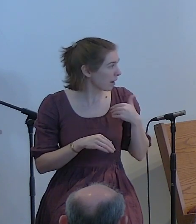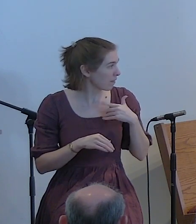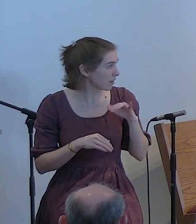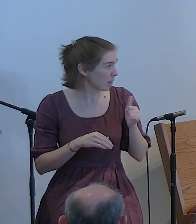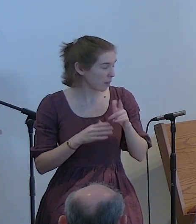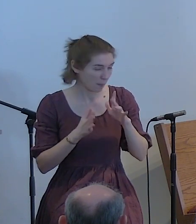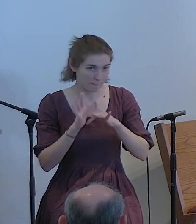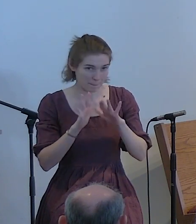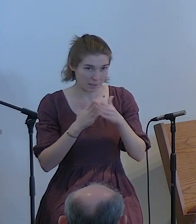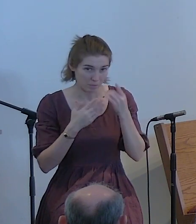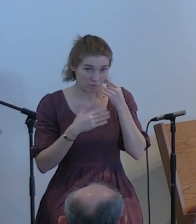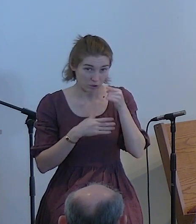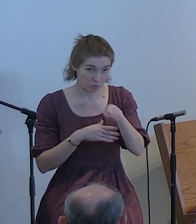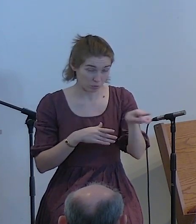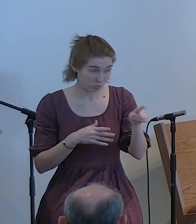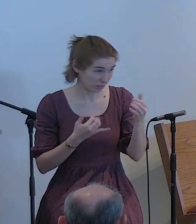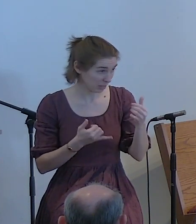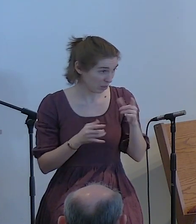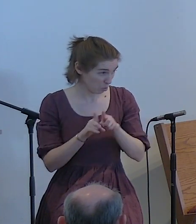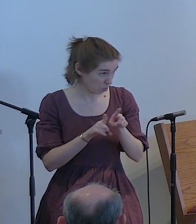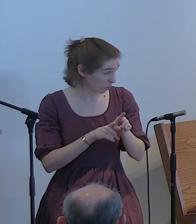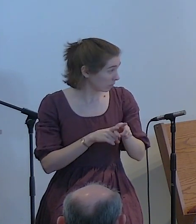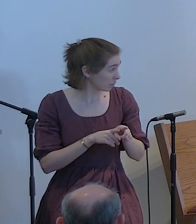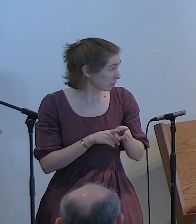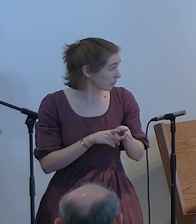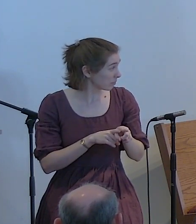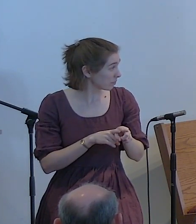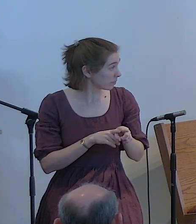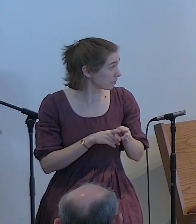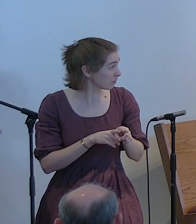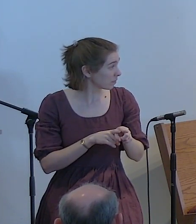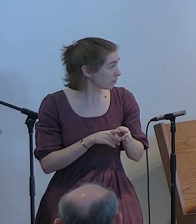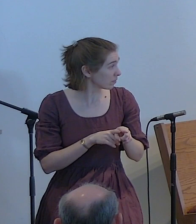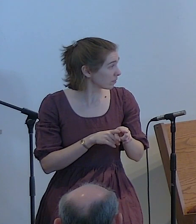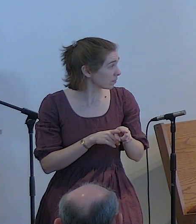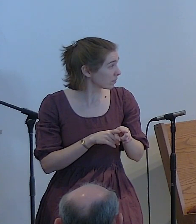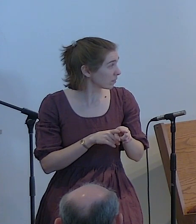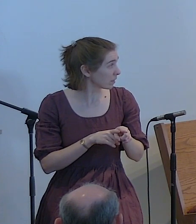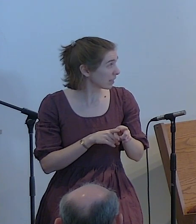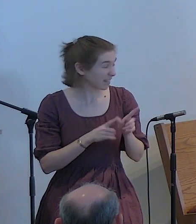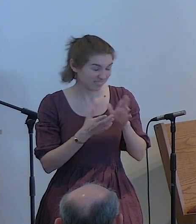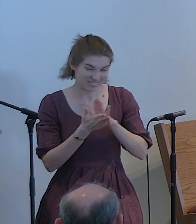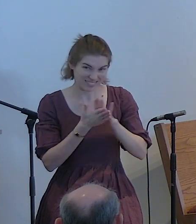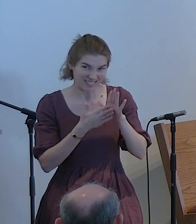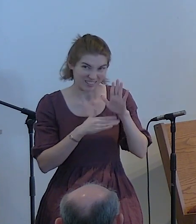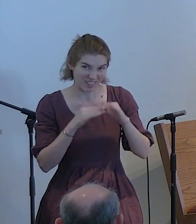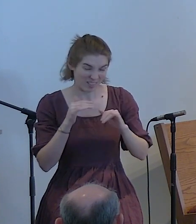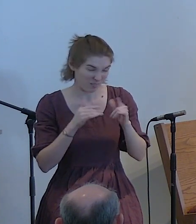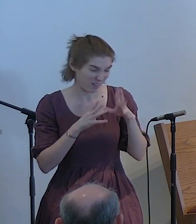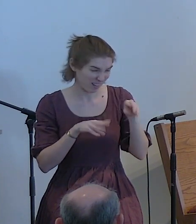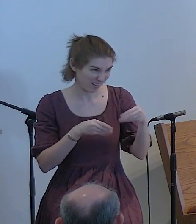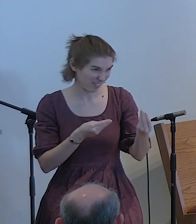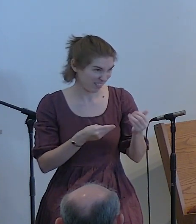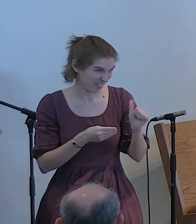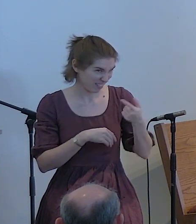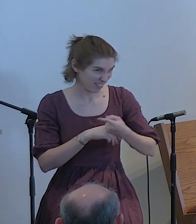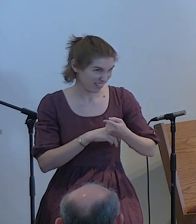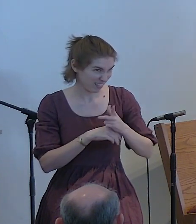Bible for you guys today also. Okay? A little bit nicer than that one I gave you the other